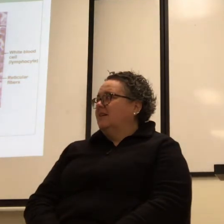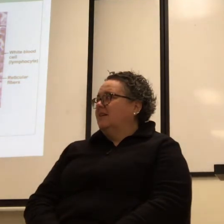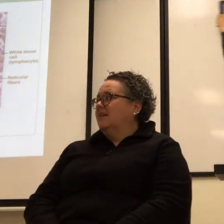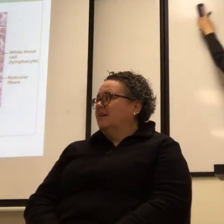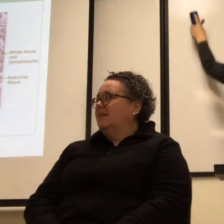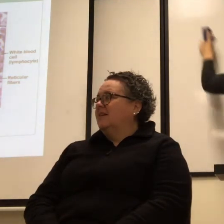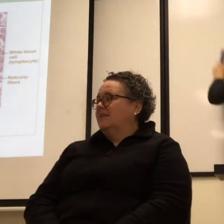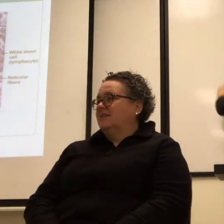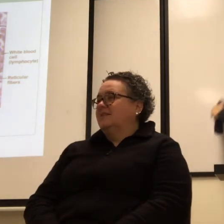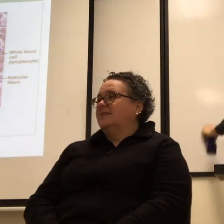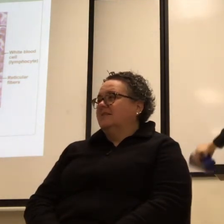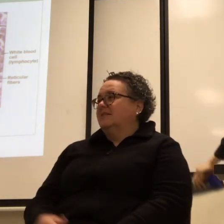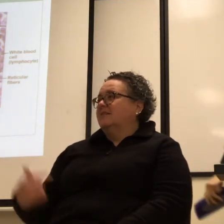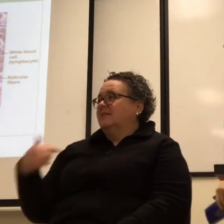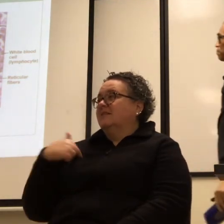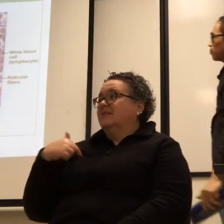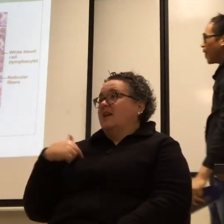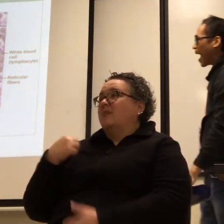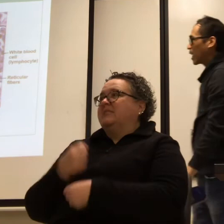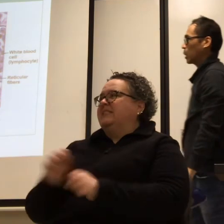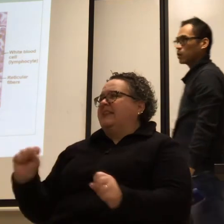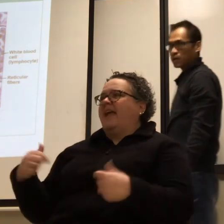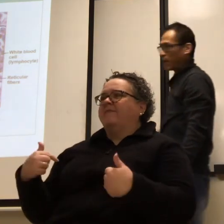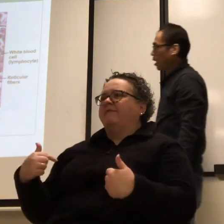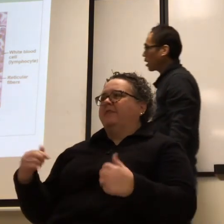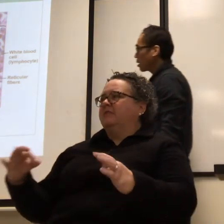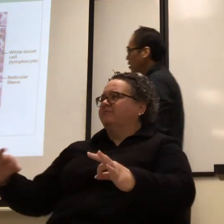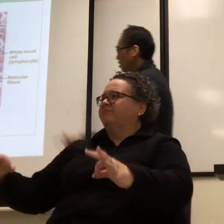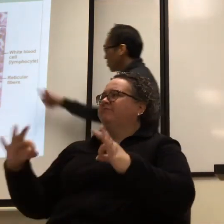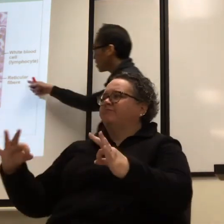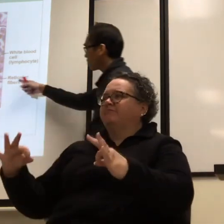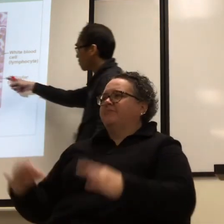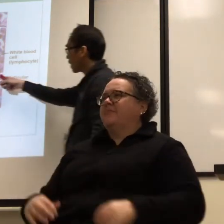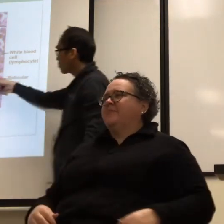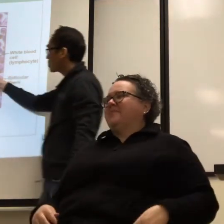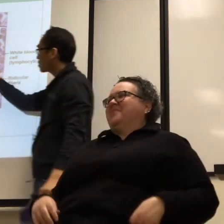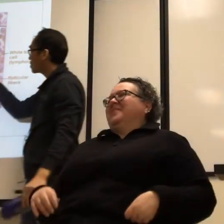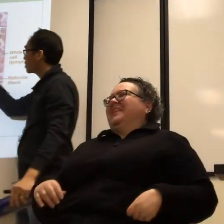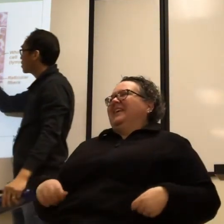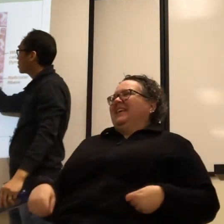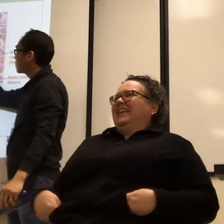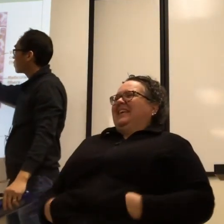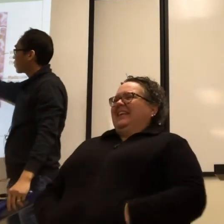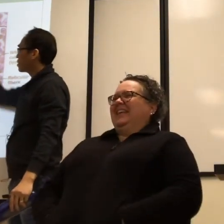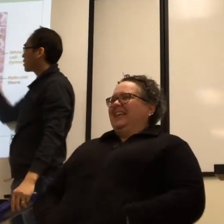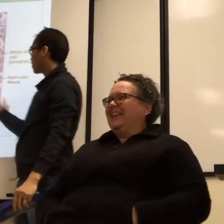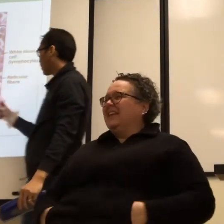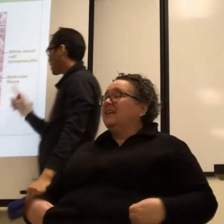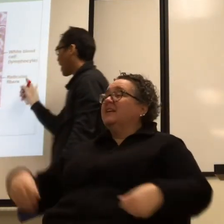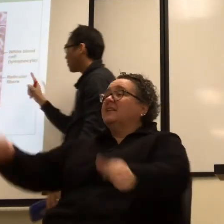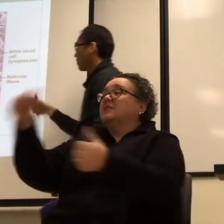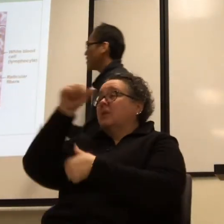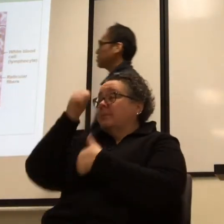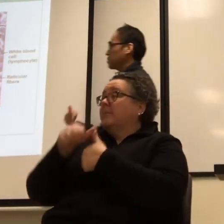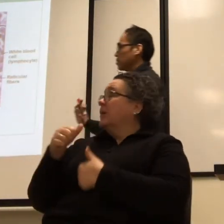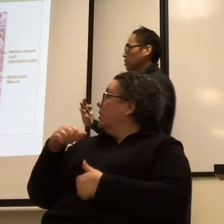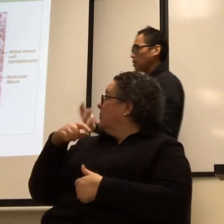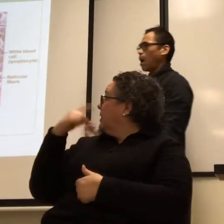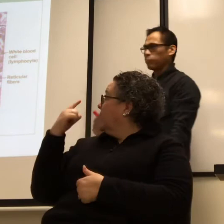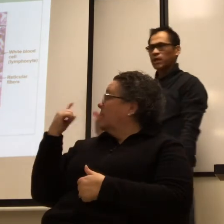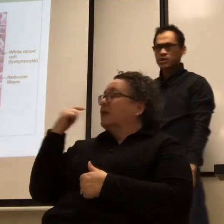very branchy and black looking. Reticular fibers. Reticular in anatomy